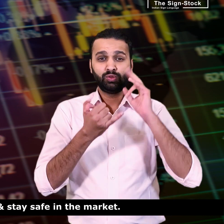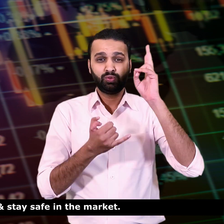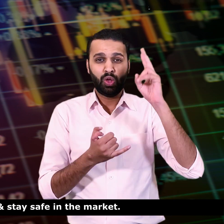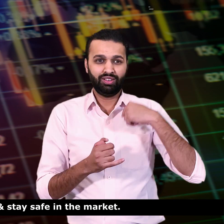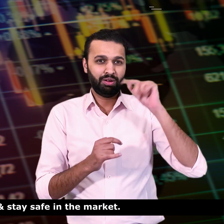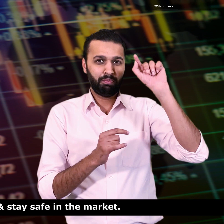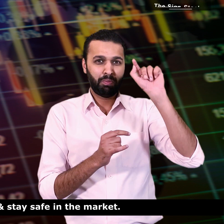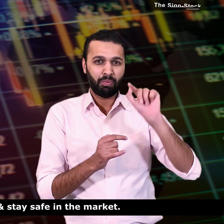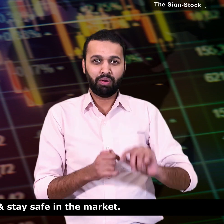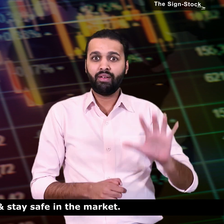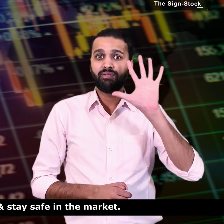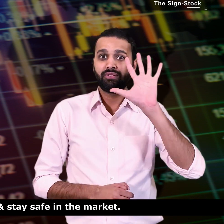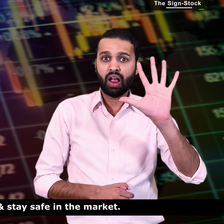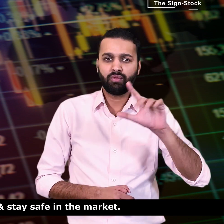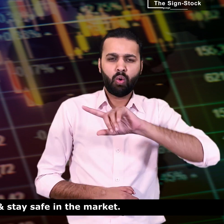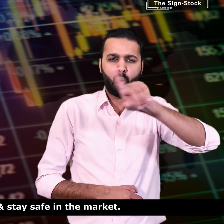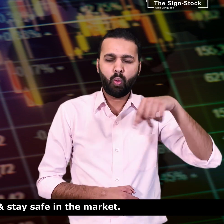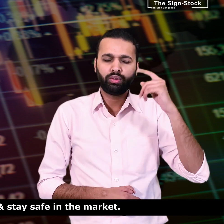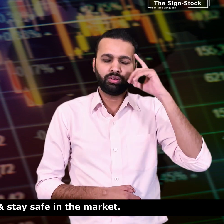Follow these five points and stay safe in the market.